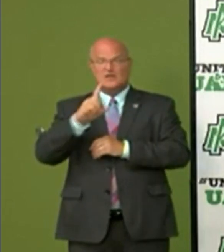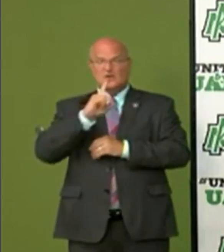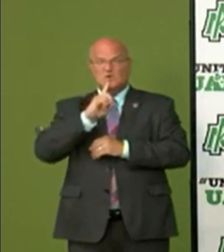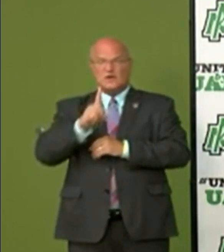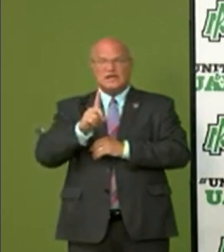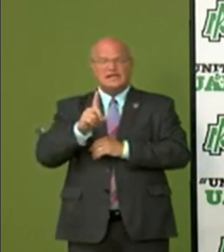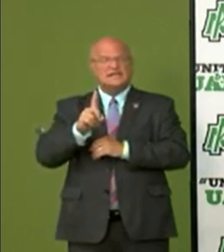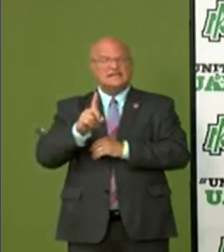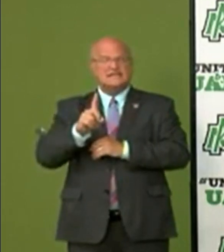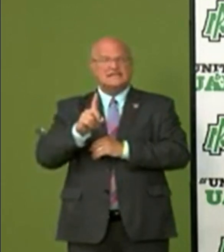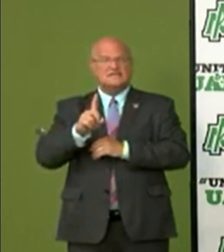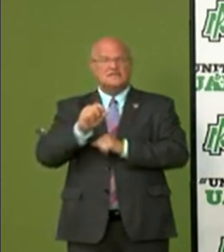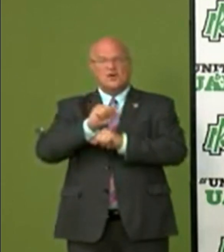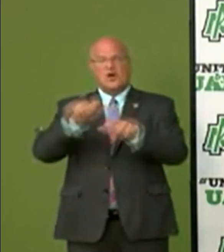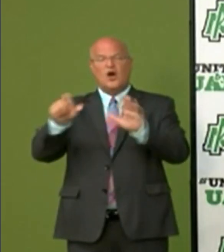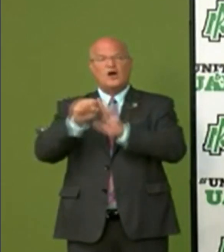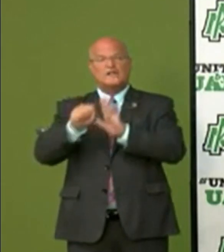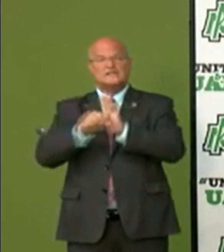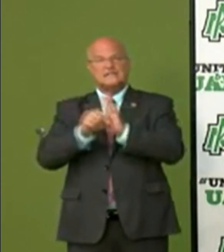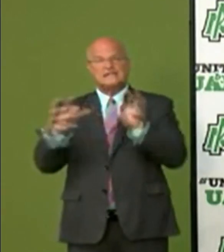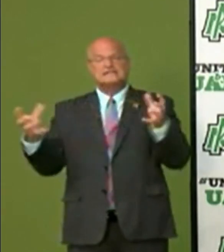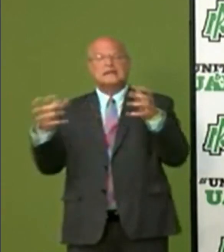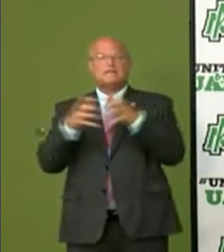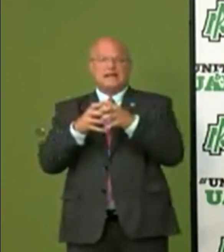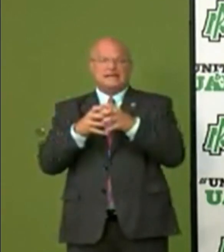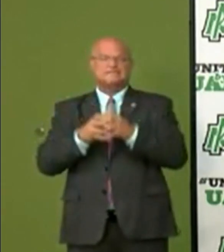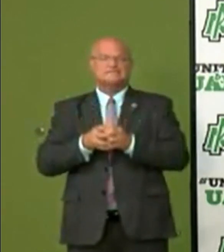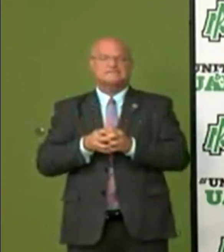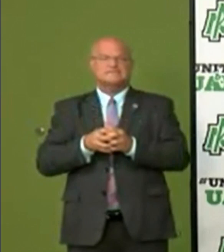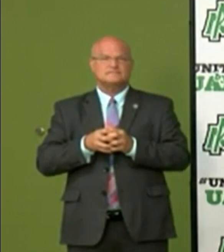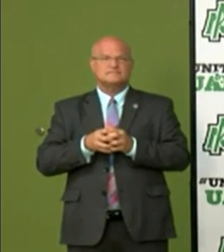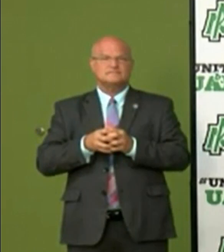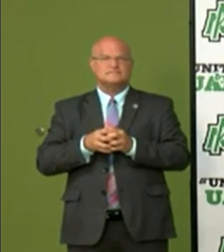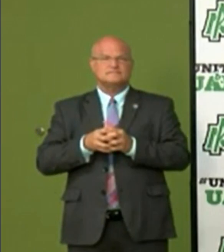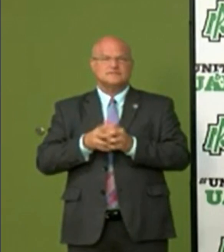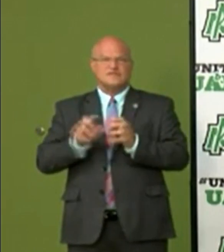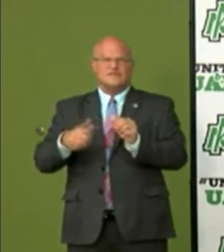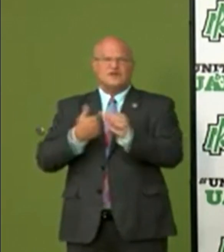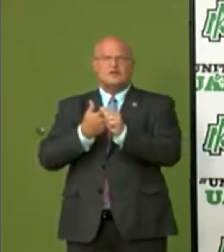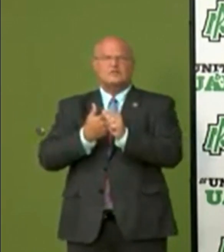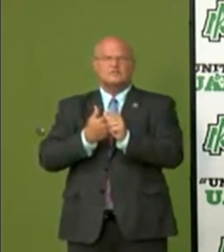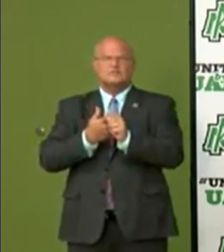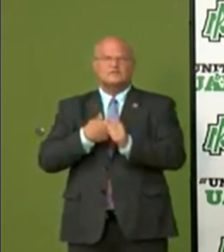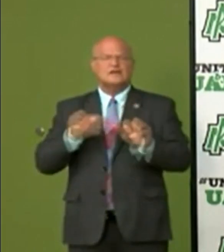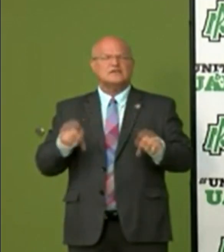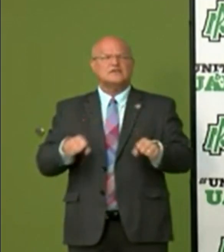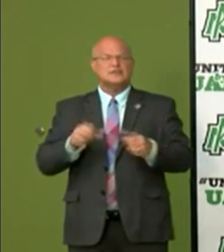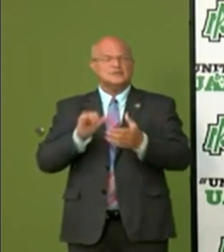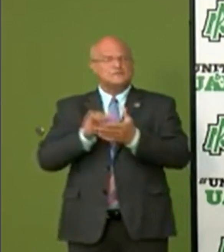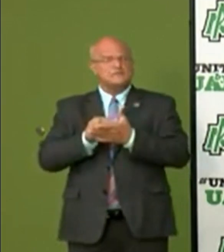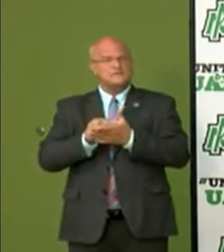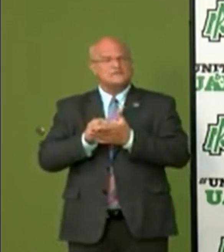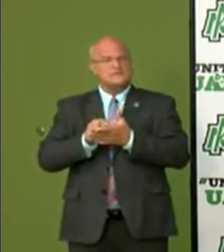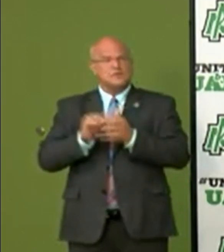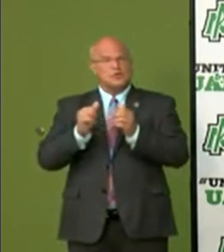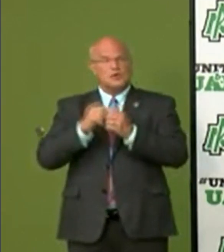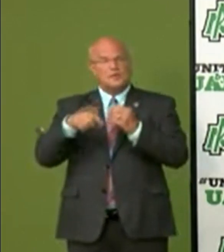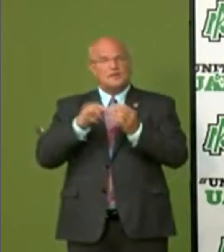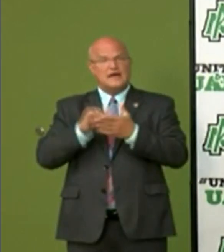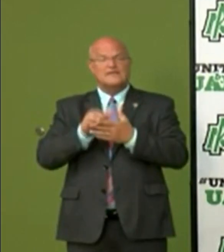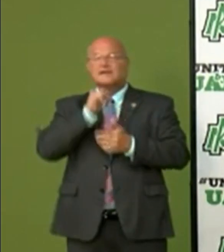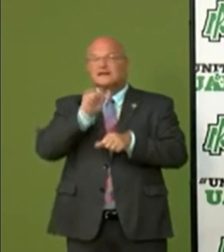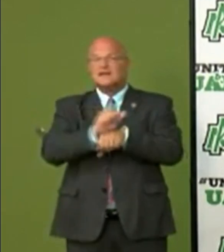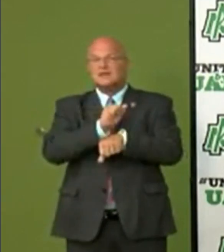is in reference to all the states combined. And then another. Just a follow-up, Governor, if I could, and that is with regards